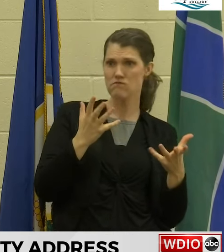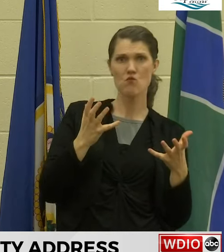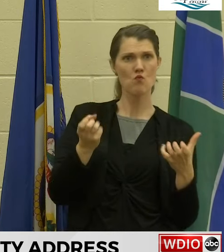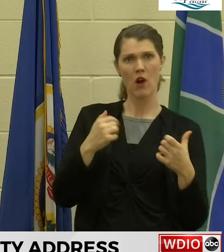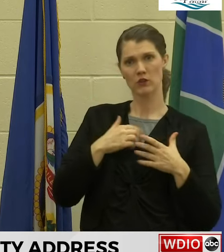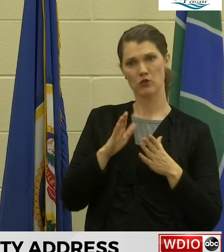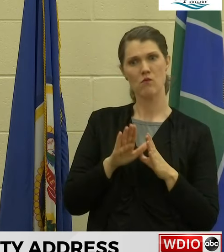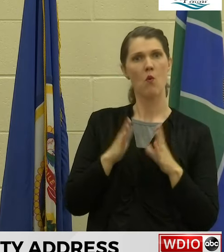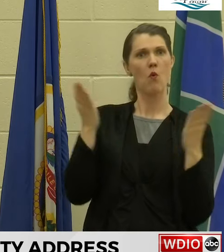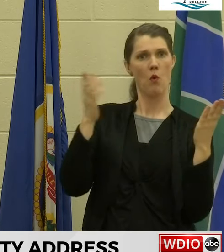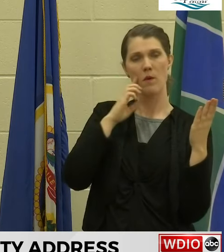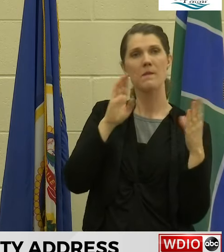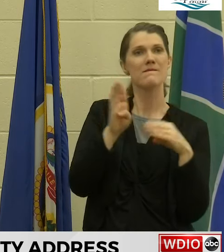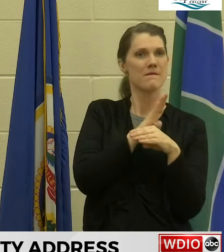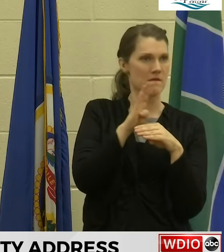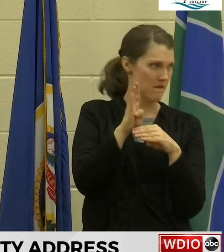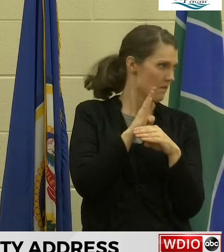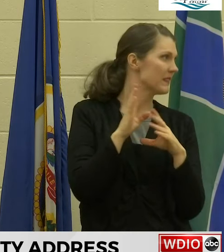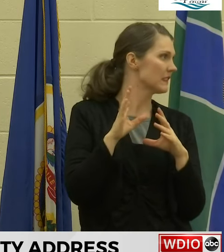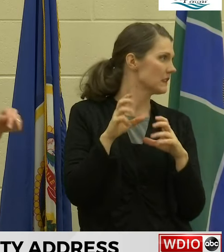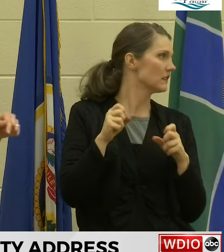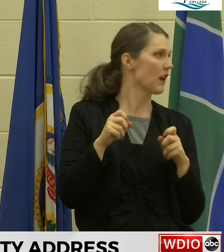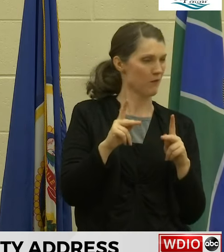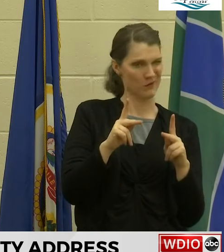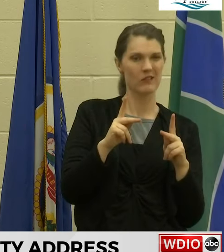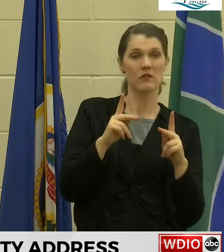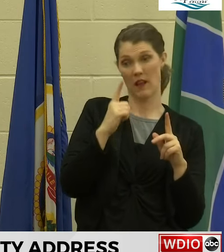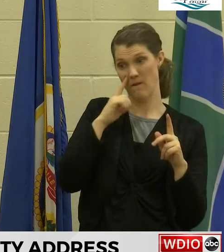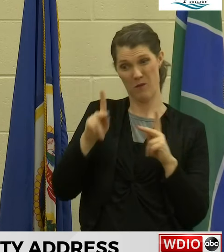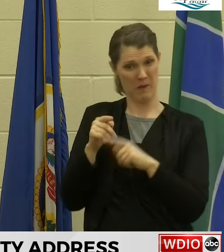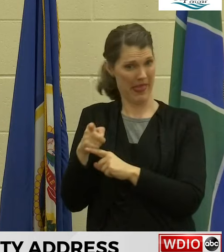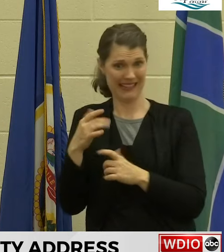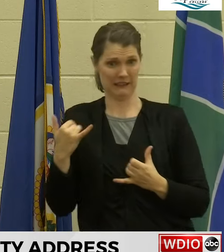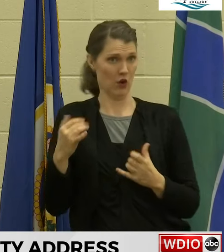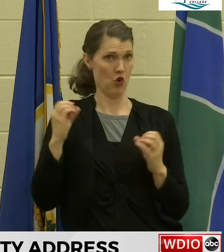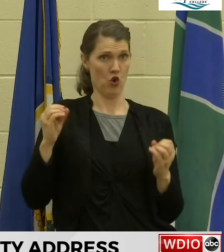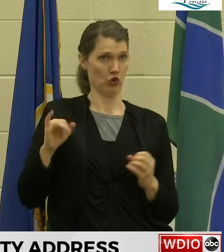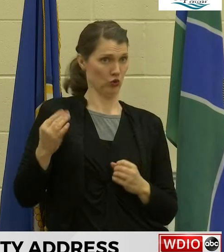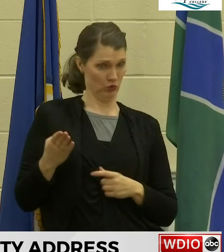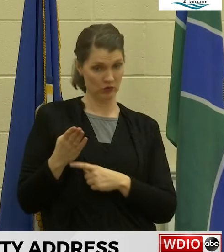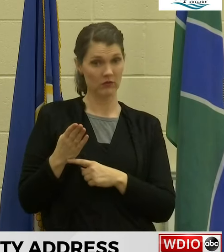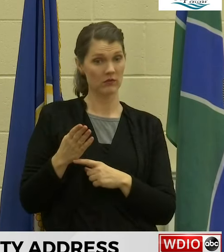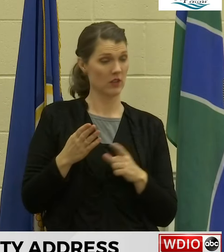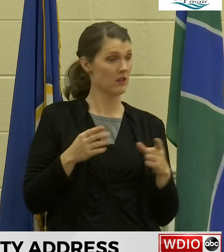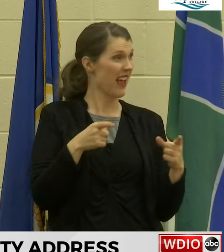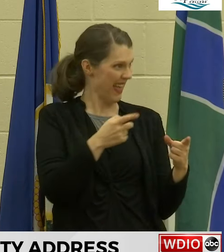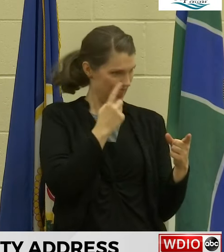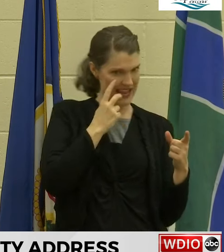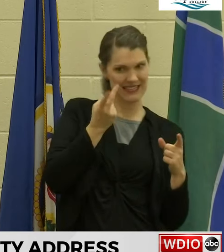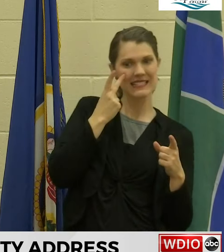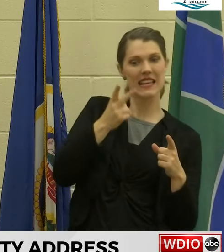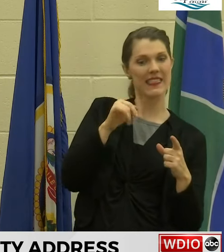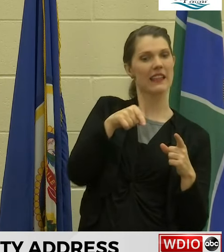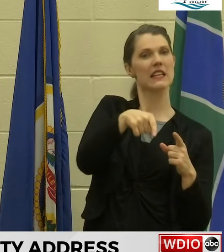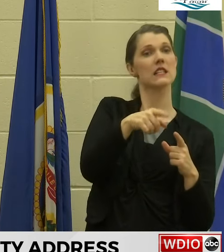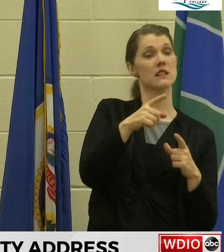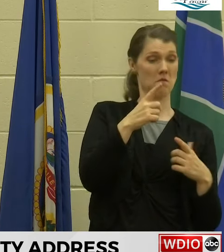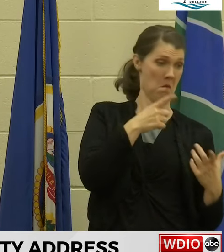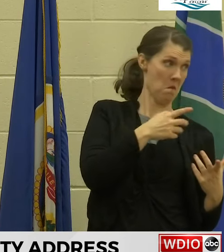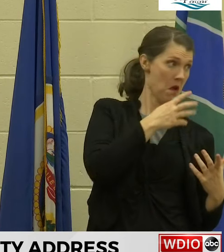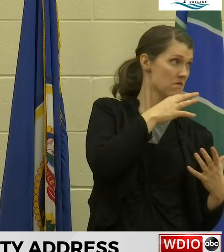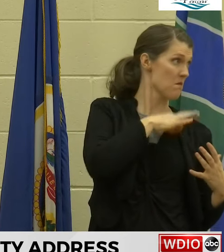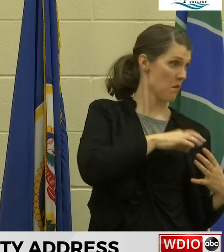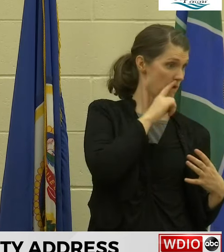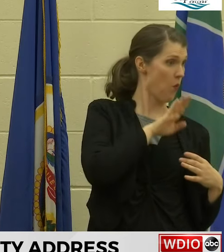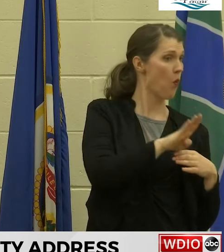job opportunities for those currently without jobs. Partners who see this both as a personal